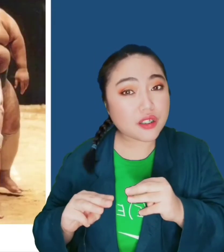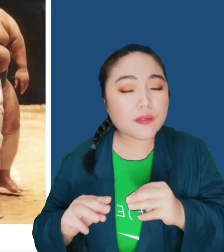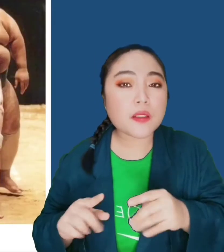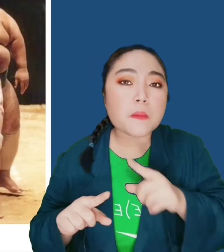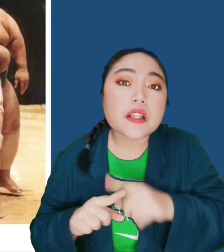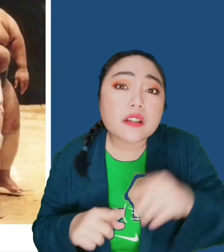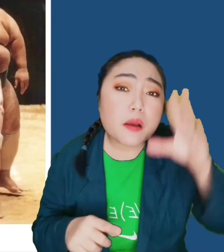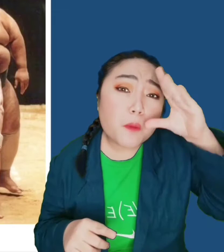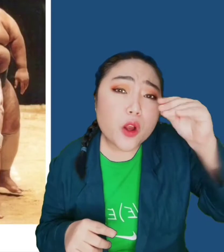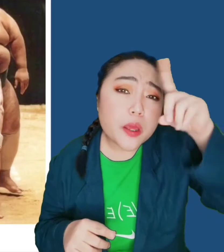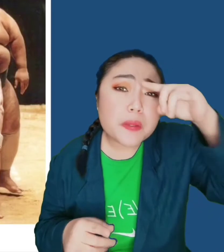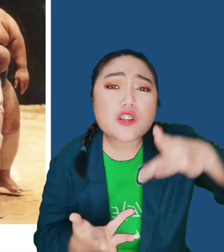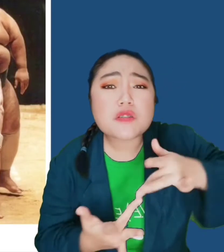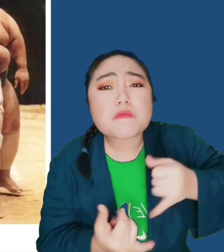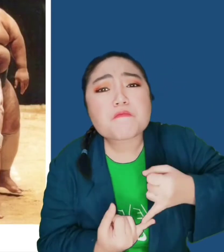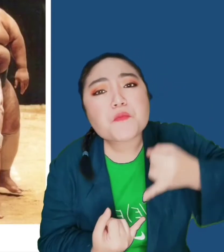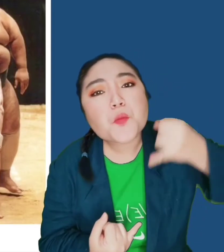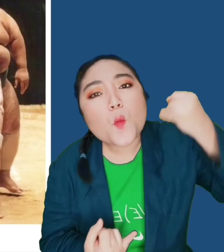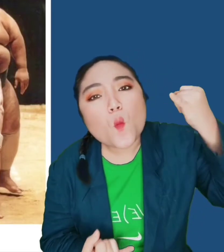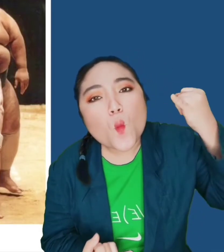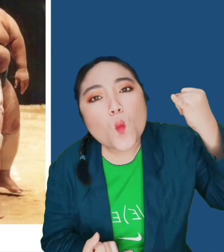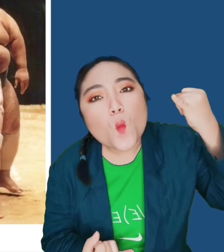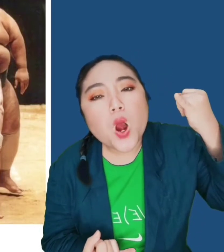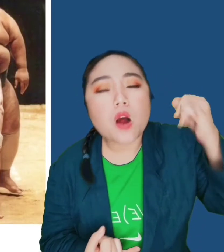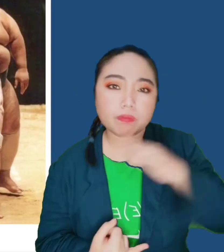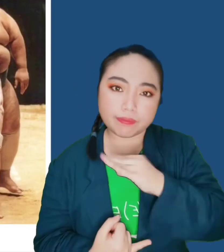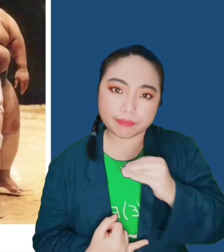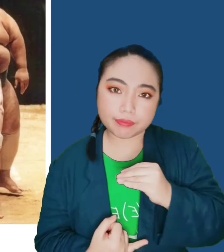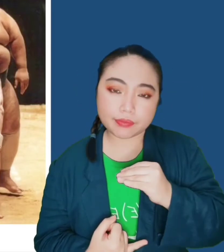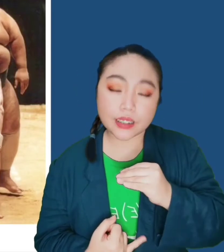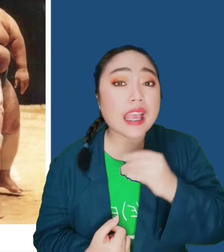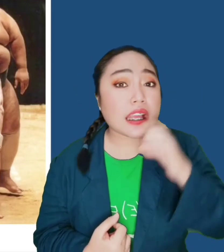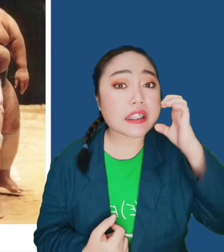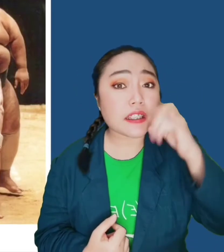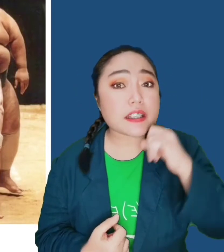It will also be harder to move than the boy who is thin.